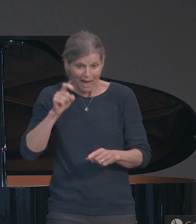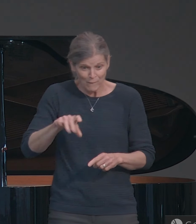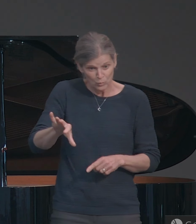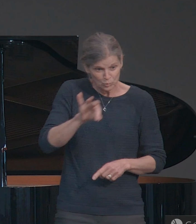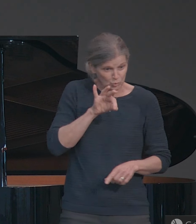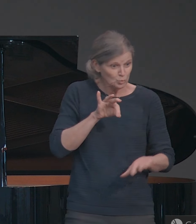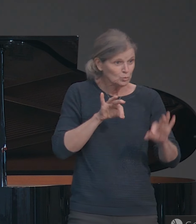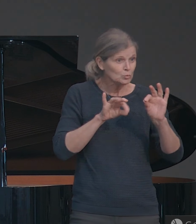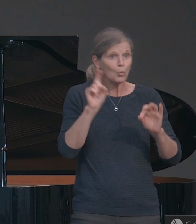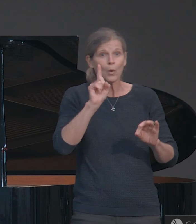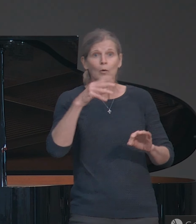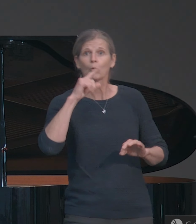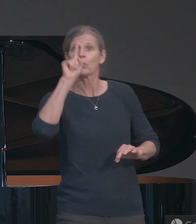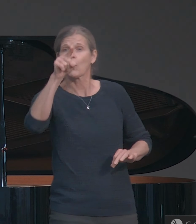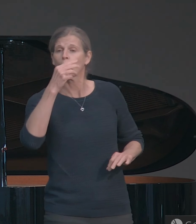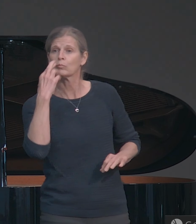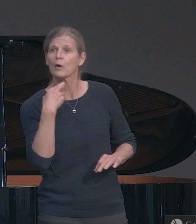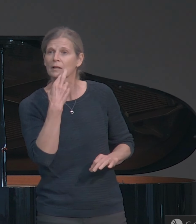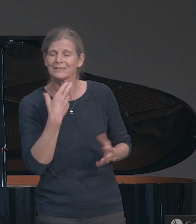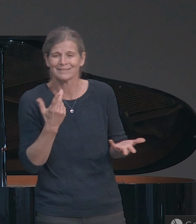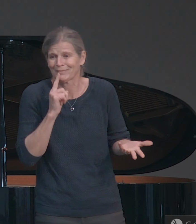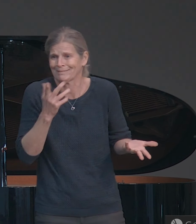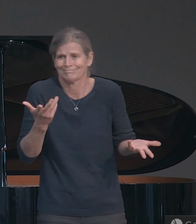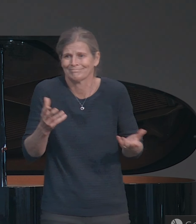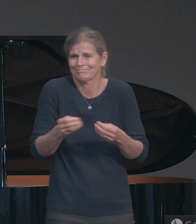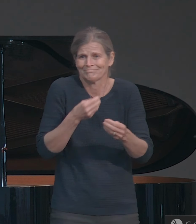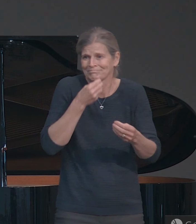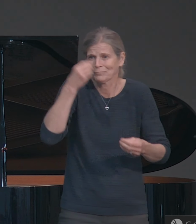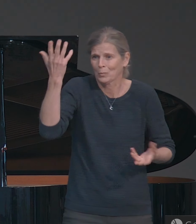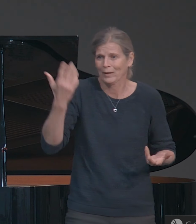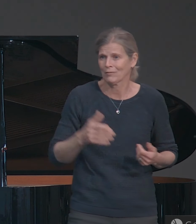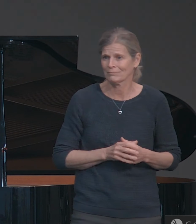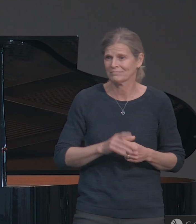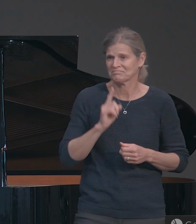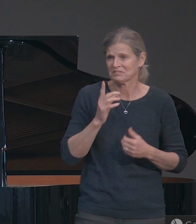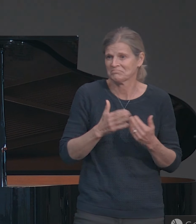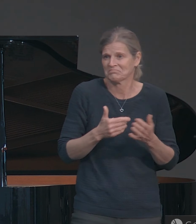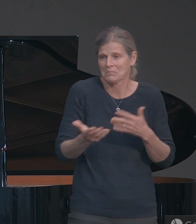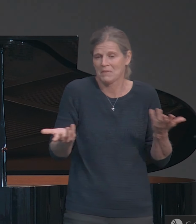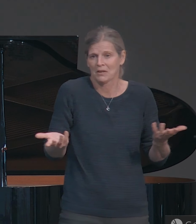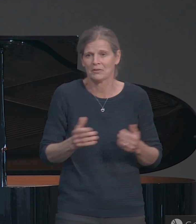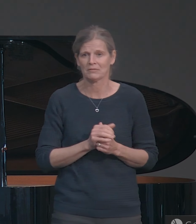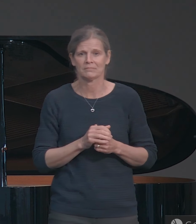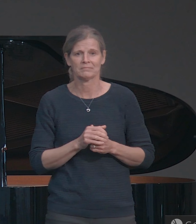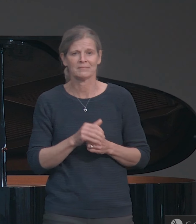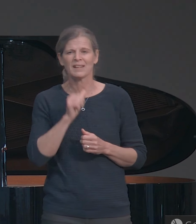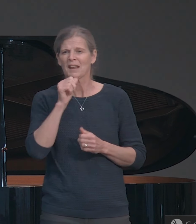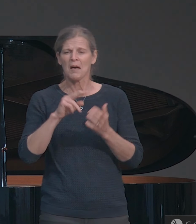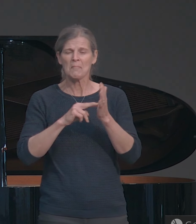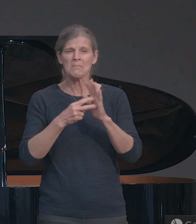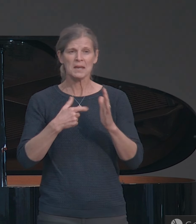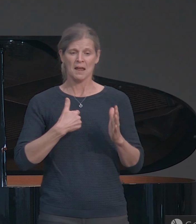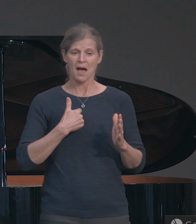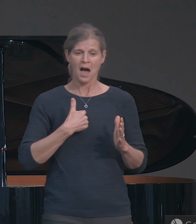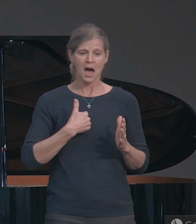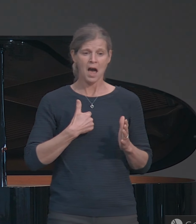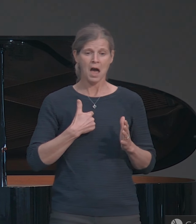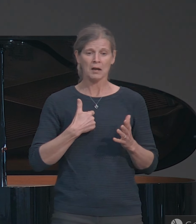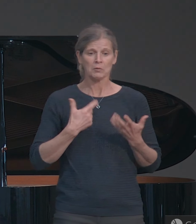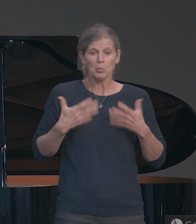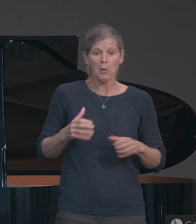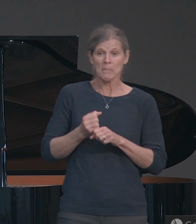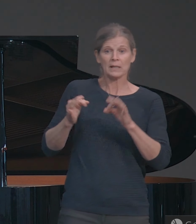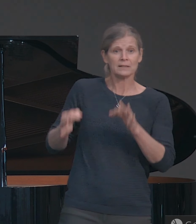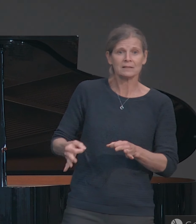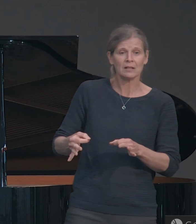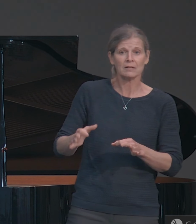a place to eat, I really don't care. I mean, it's not that I'm just putting off making a decision. I